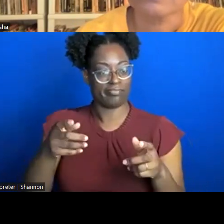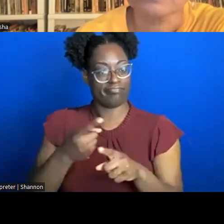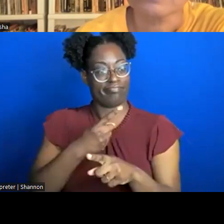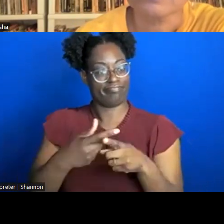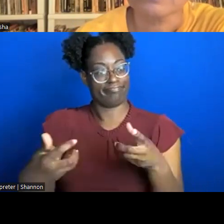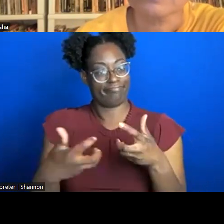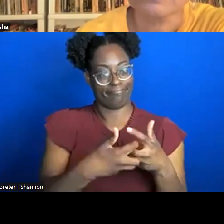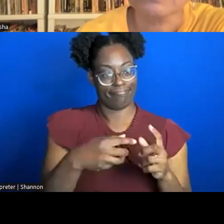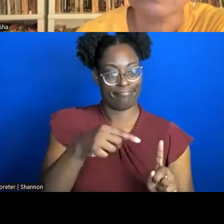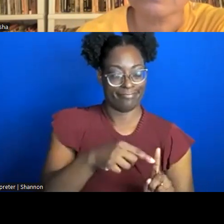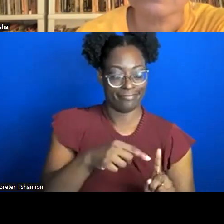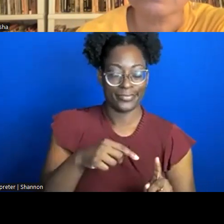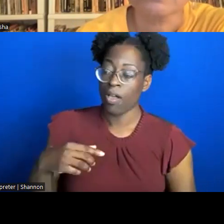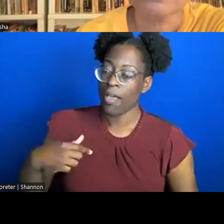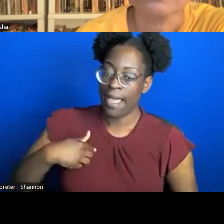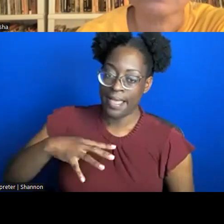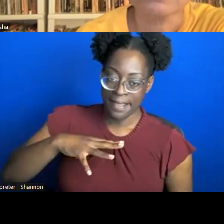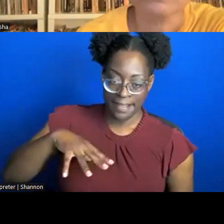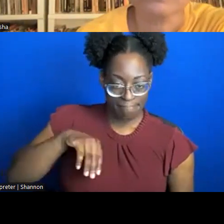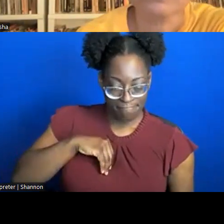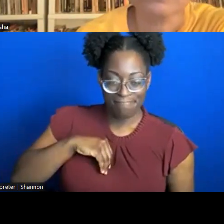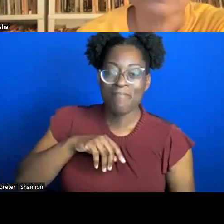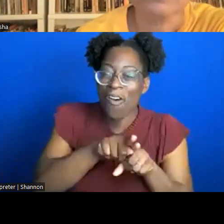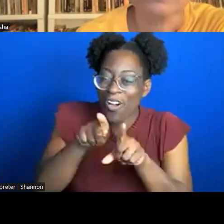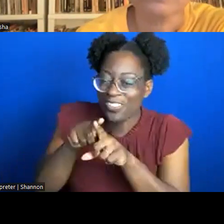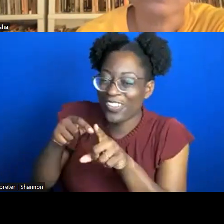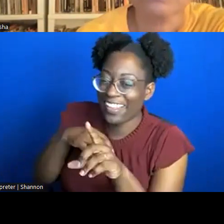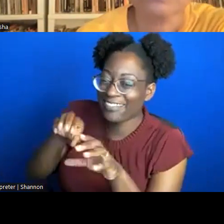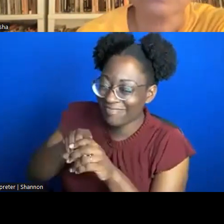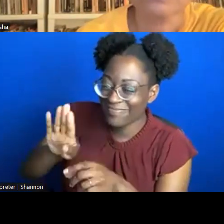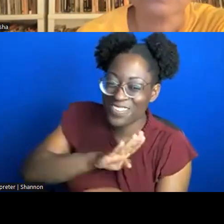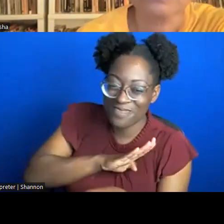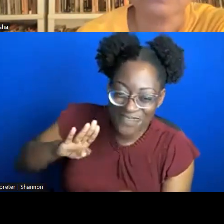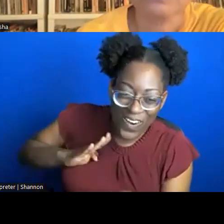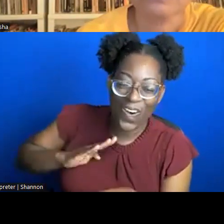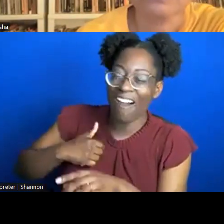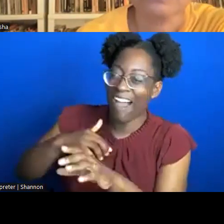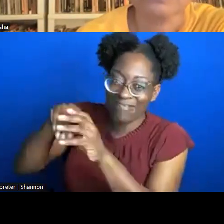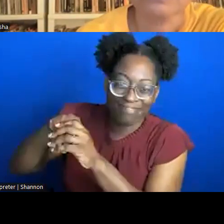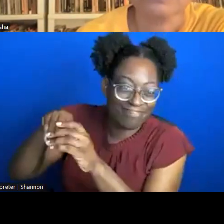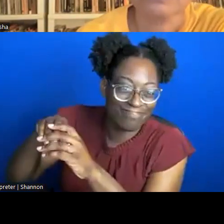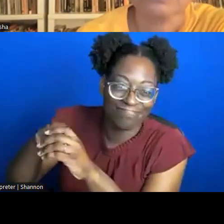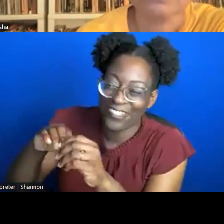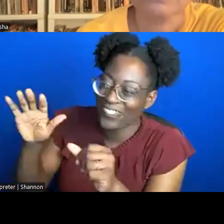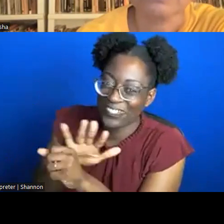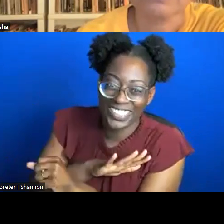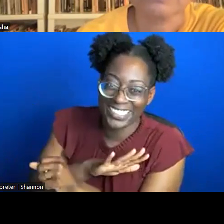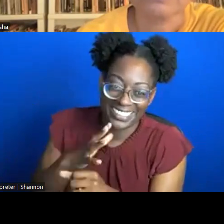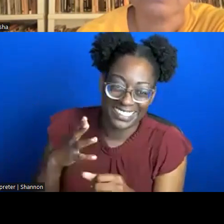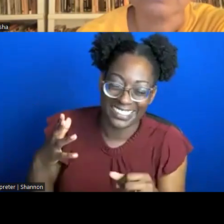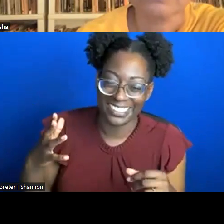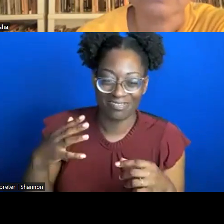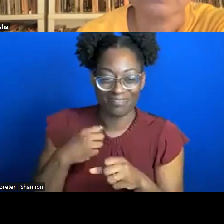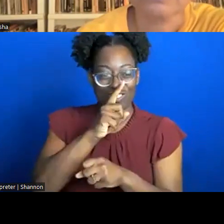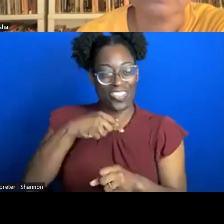Similar to what Kara said, a consumer-driven business, we tend to forget that